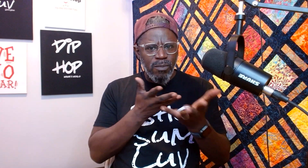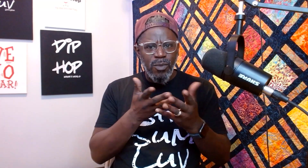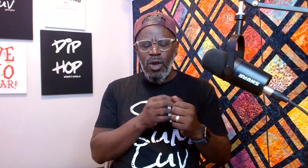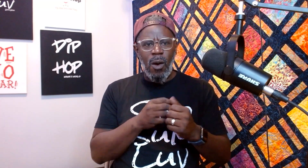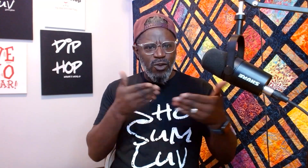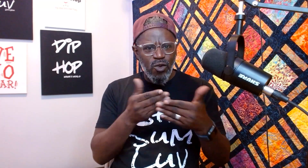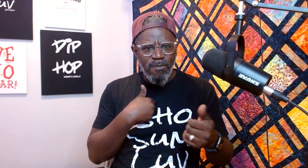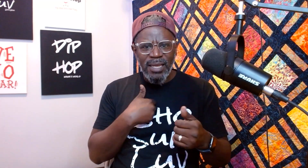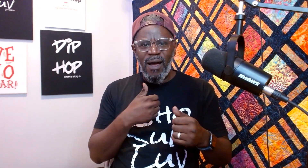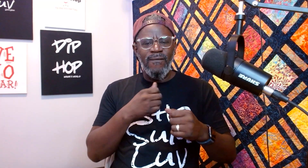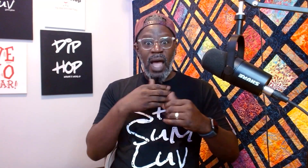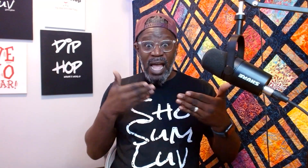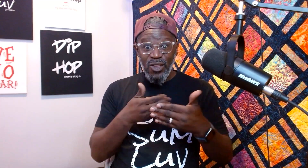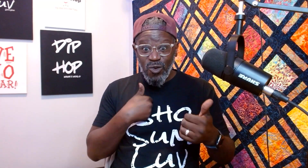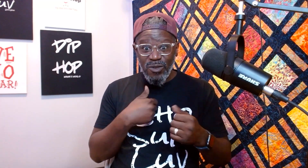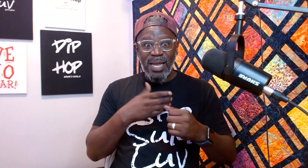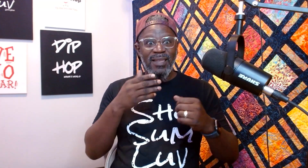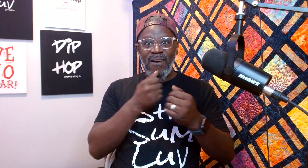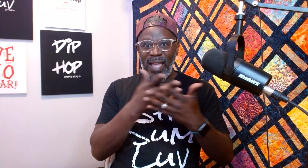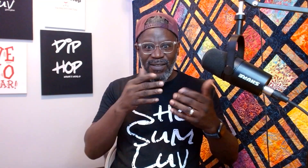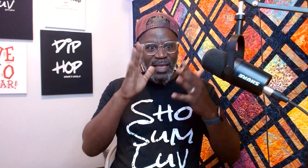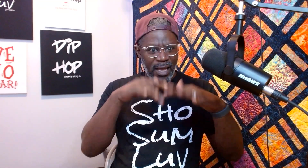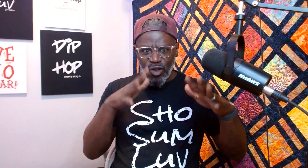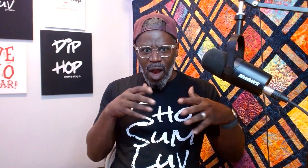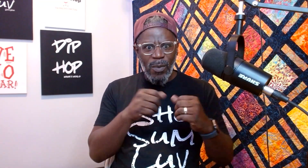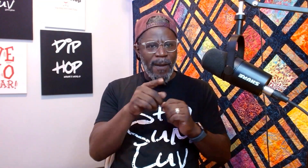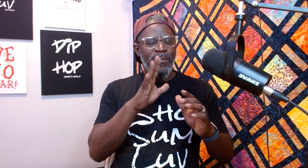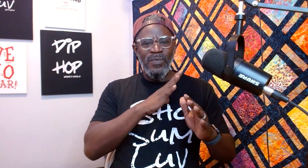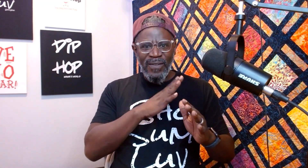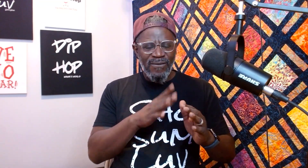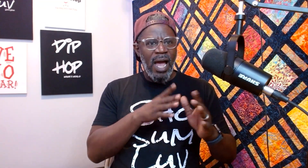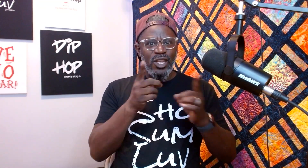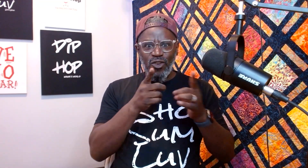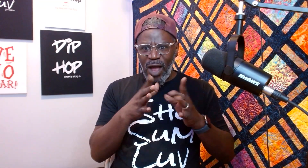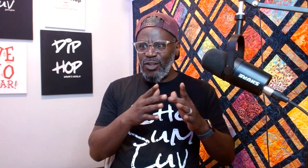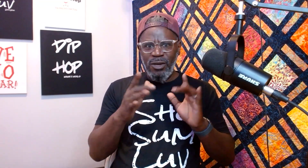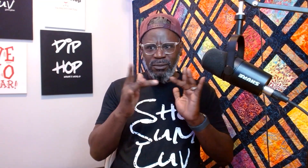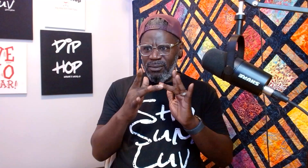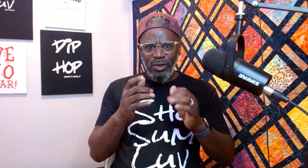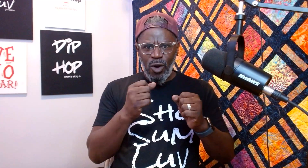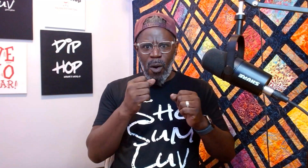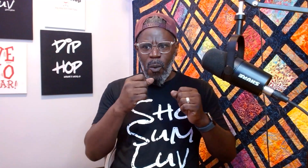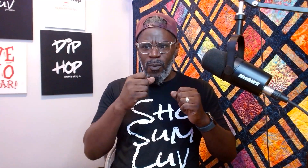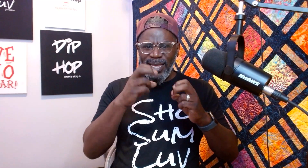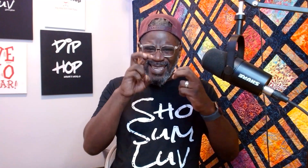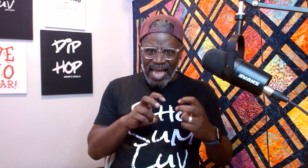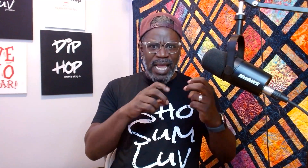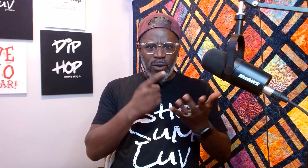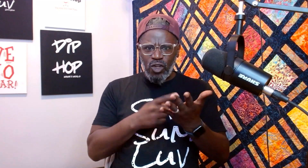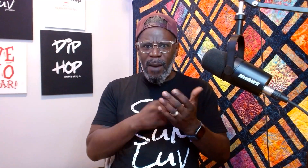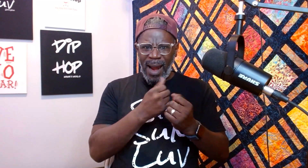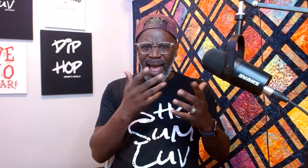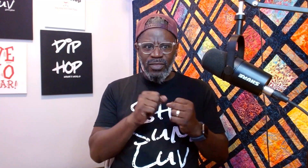to, introduce myself. I introduced myself and everything, talk with him. Fine. And director, we